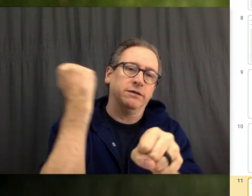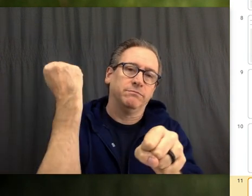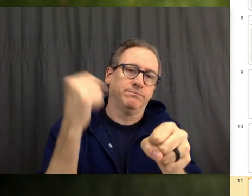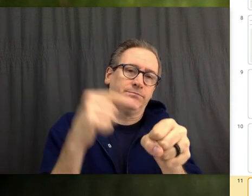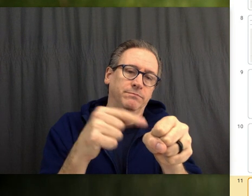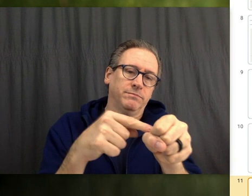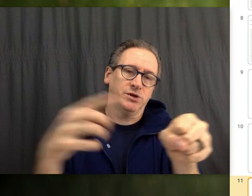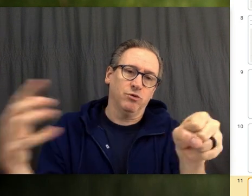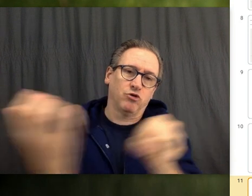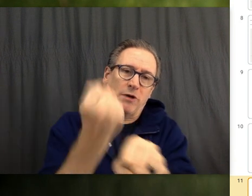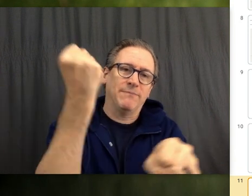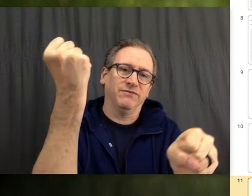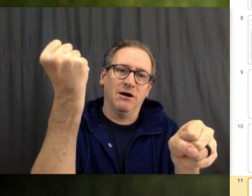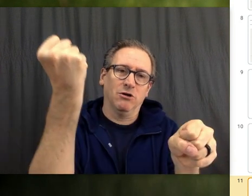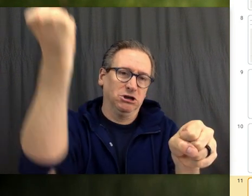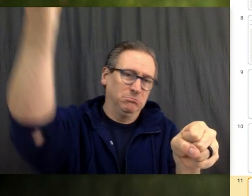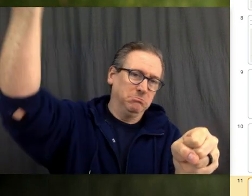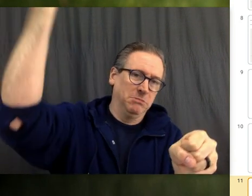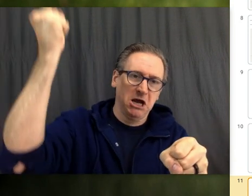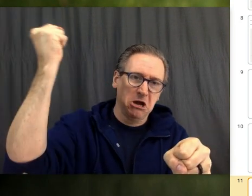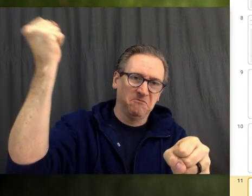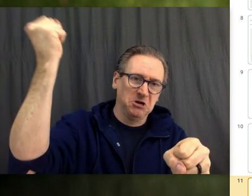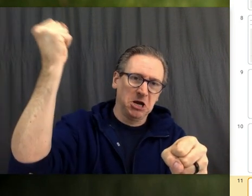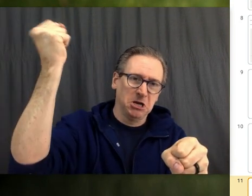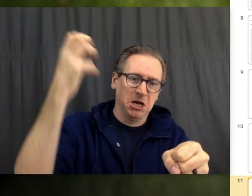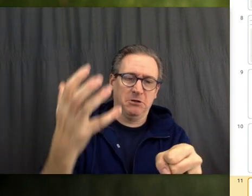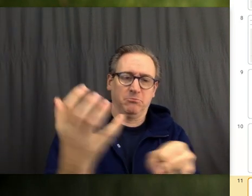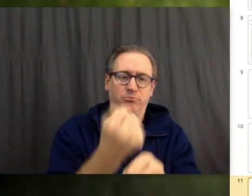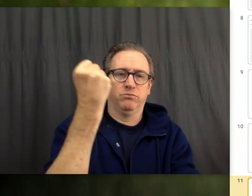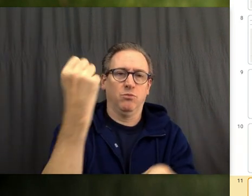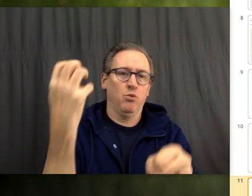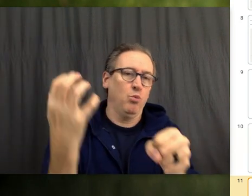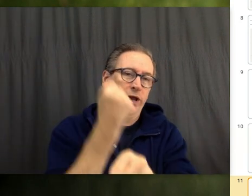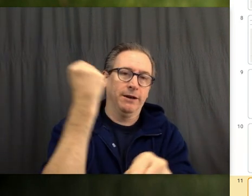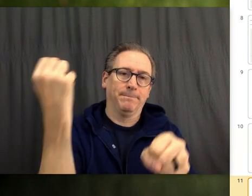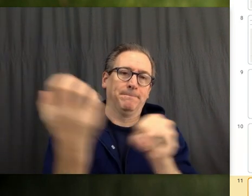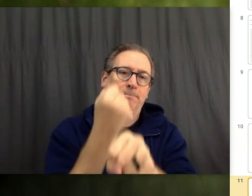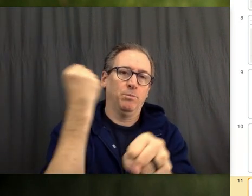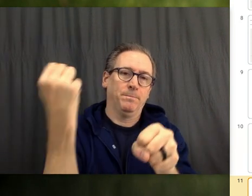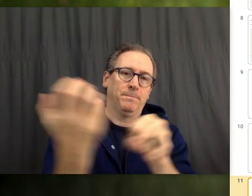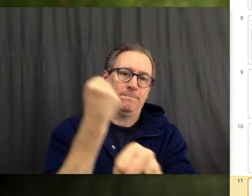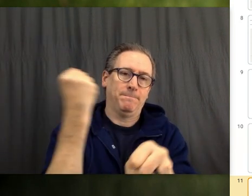win. So grab the flower, I have the dandelion. Win.